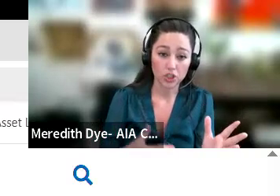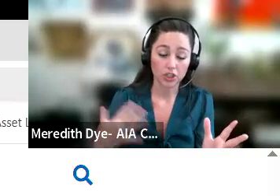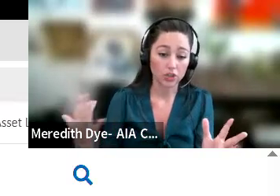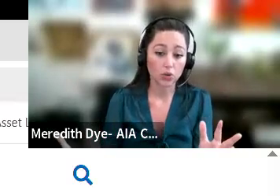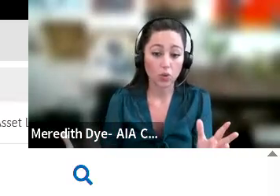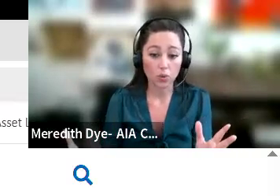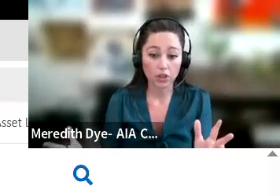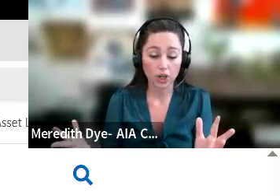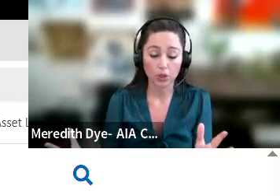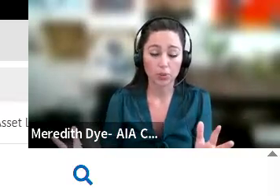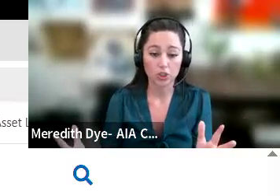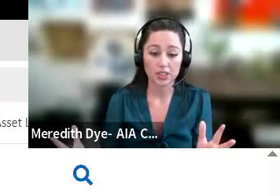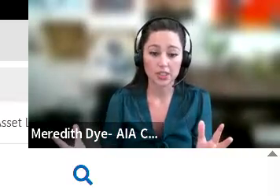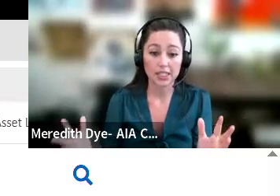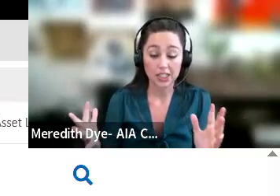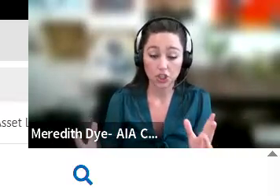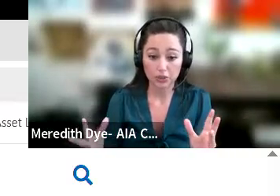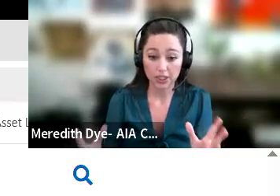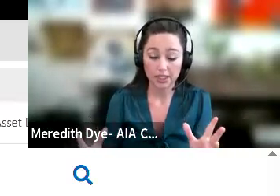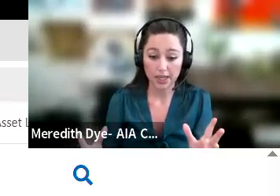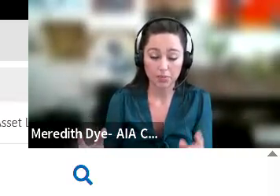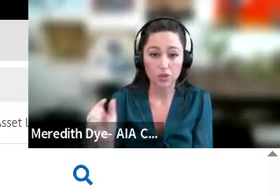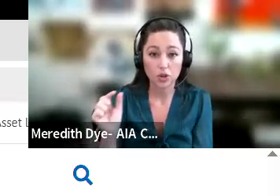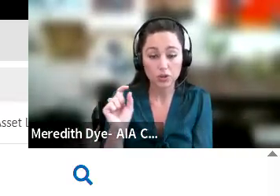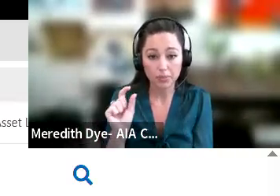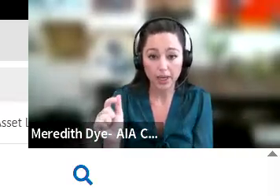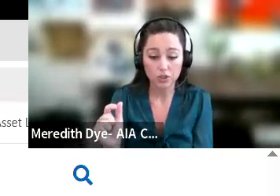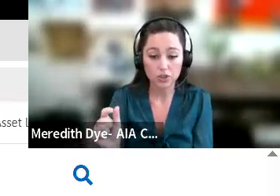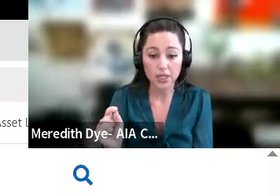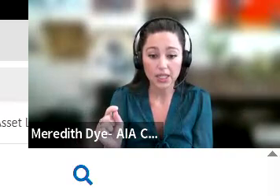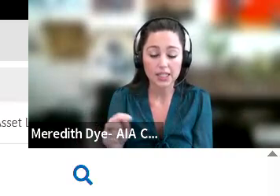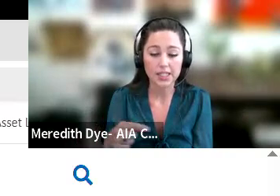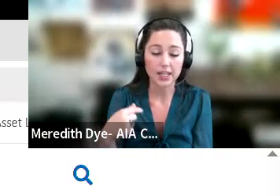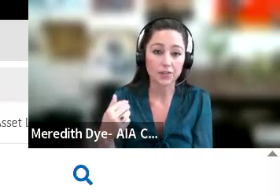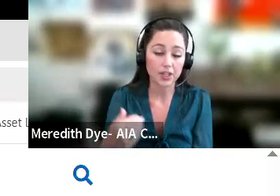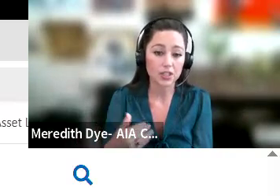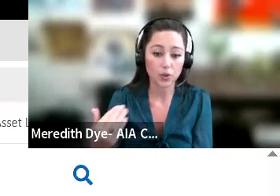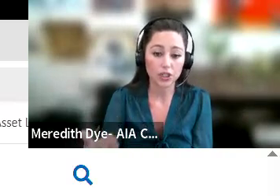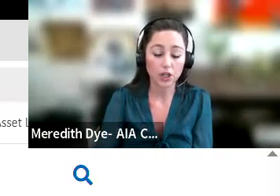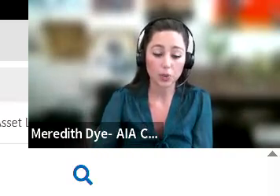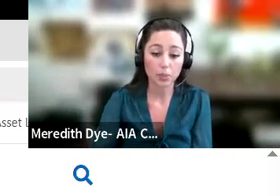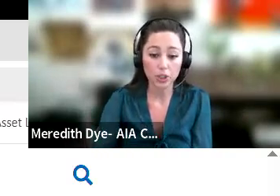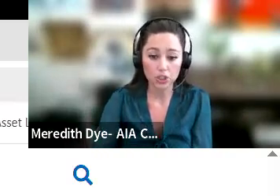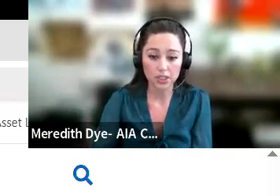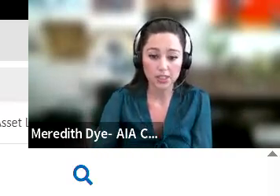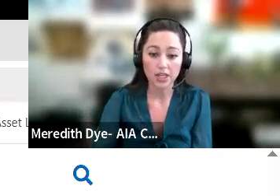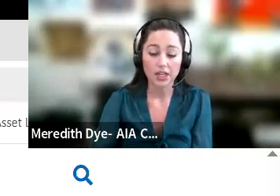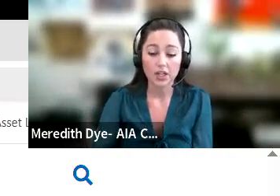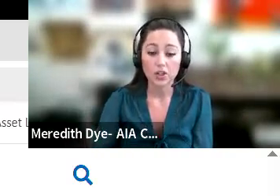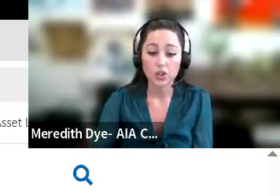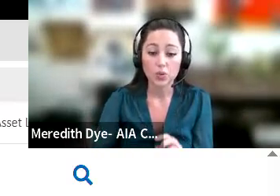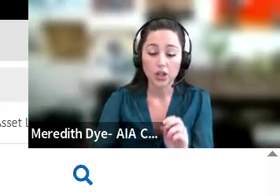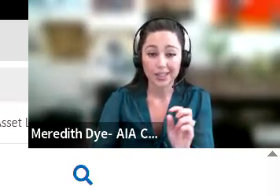for commission or artwork purchases is generally the same. The only minor tweak is that if it is for an artwork